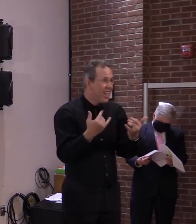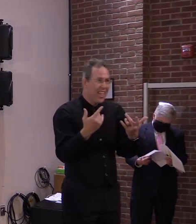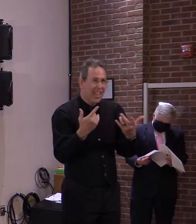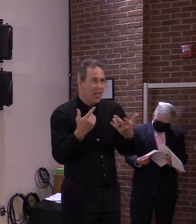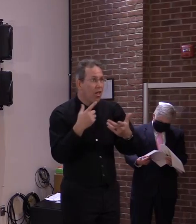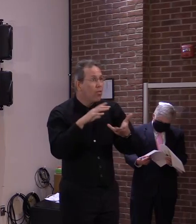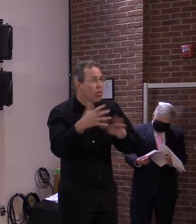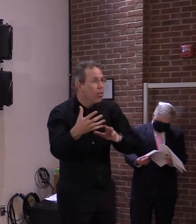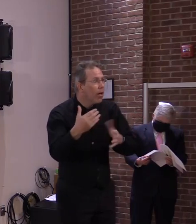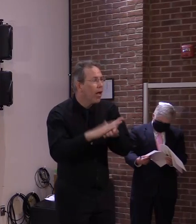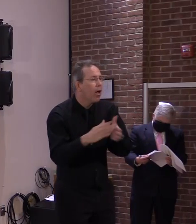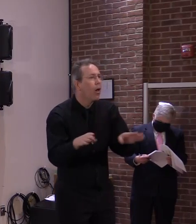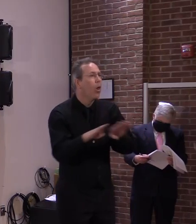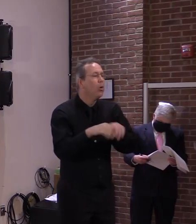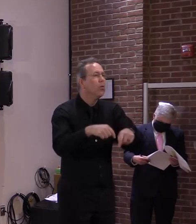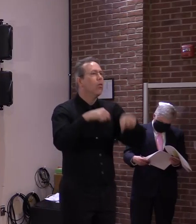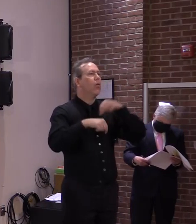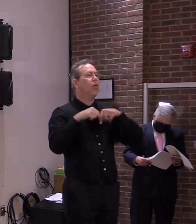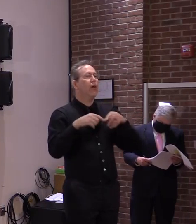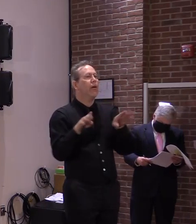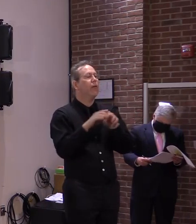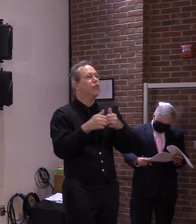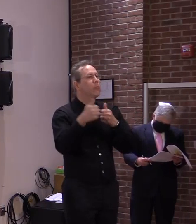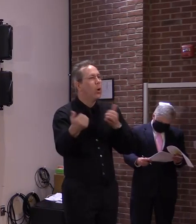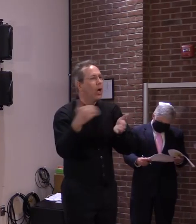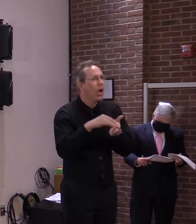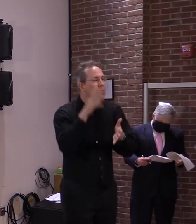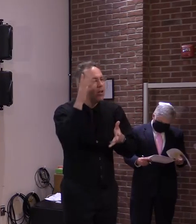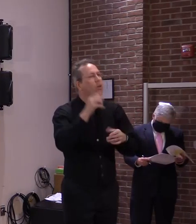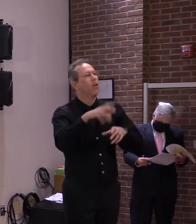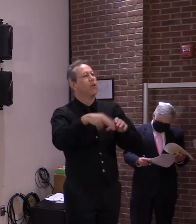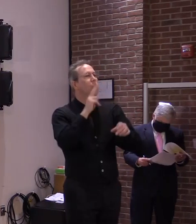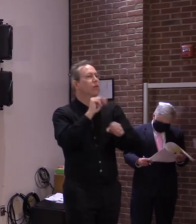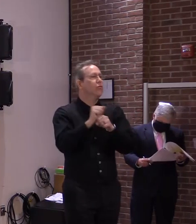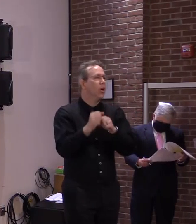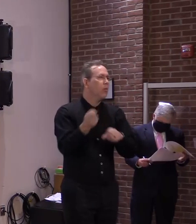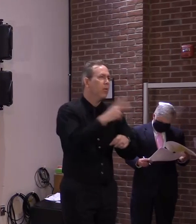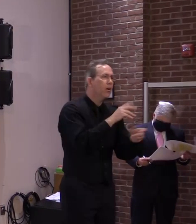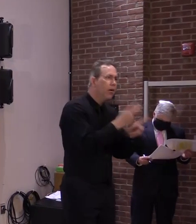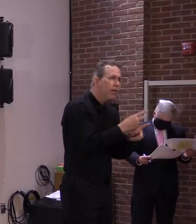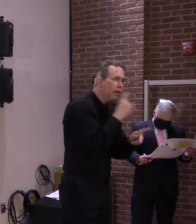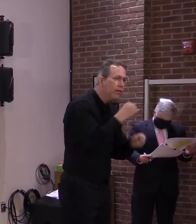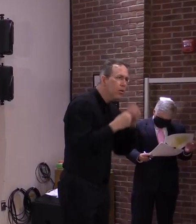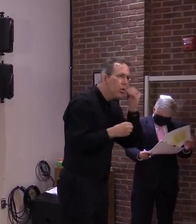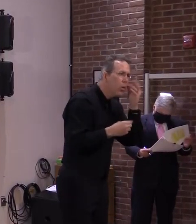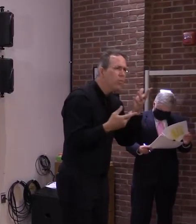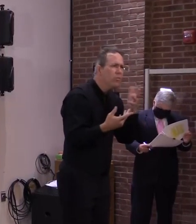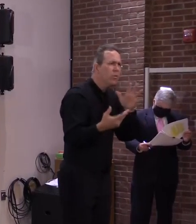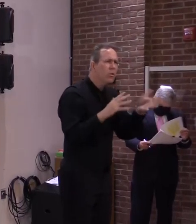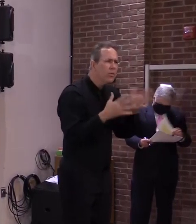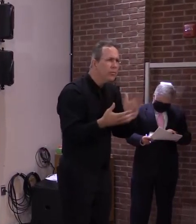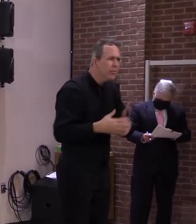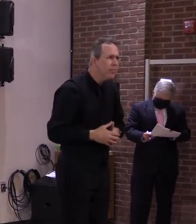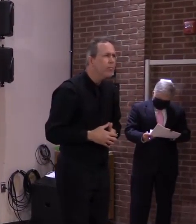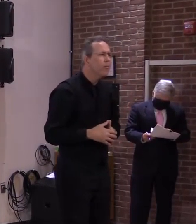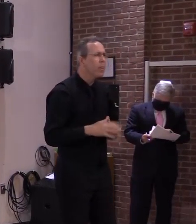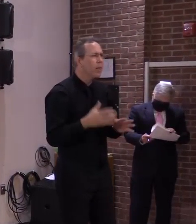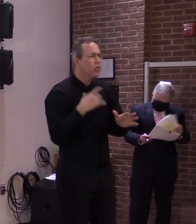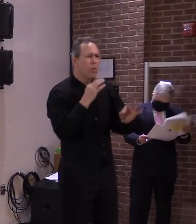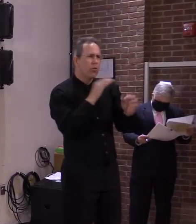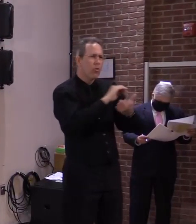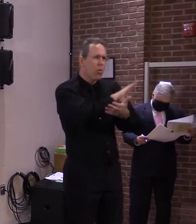more vaccinations, get the vaccine supply increase so that we can get through this. And I know it's difficult